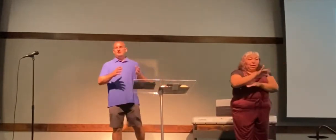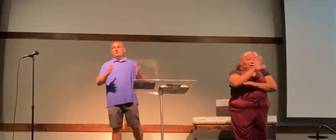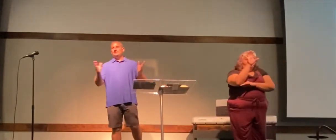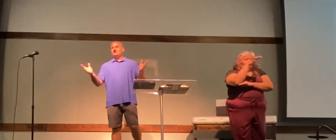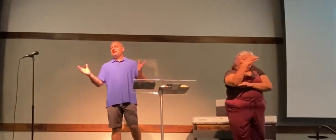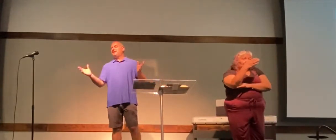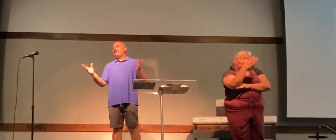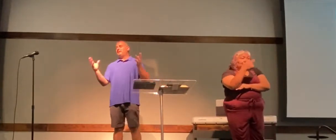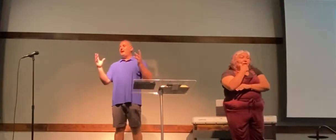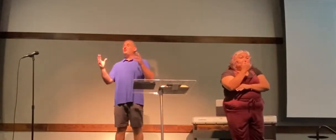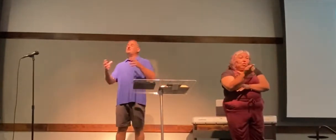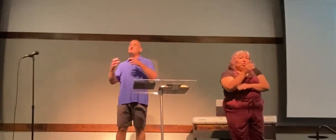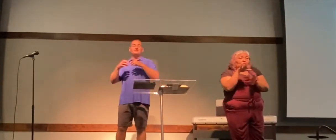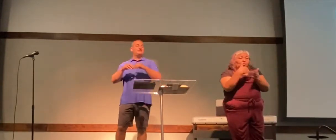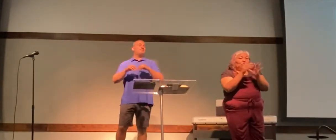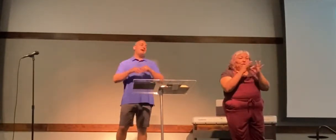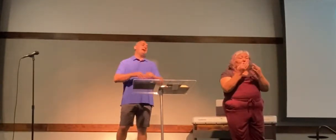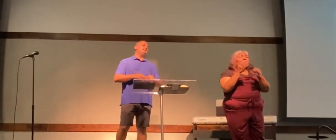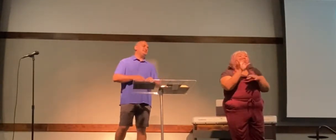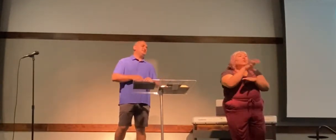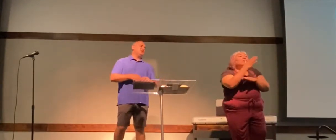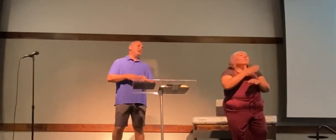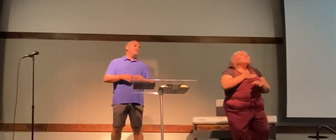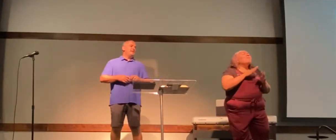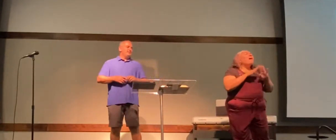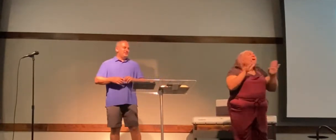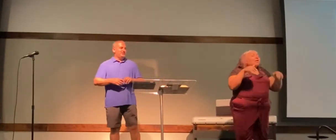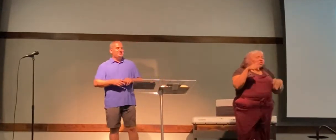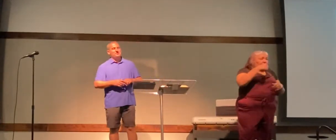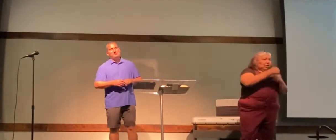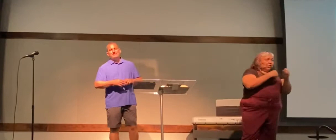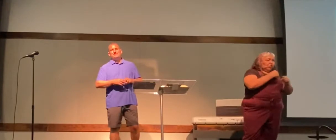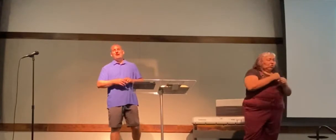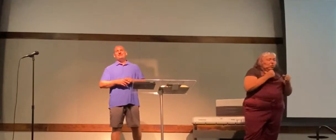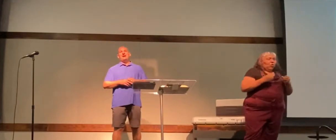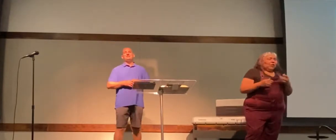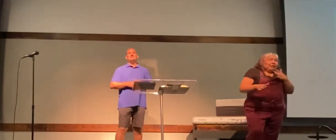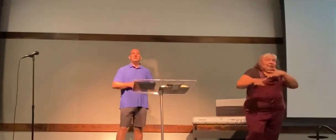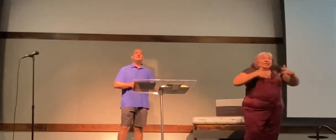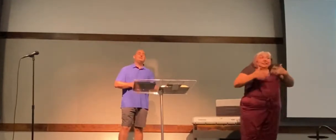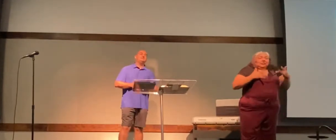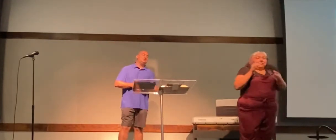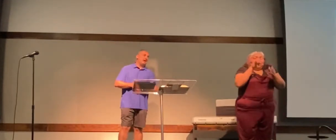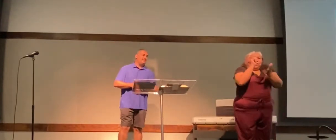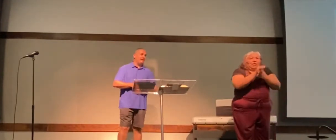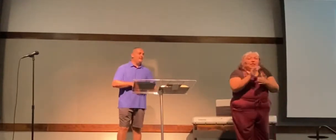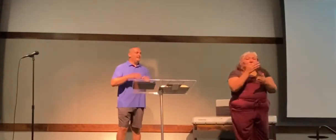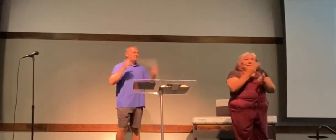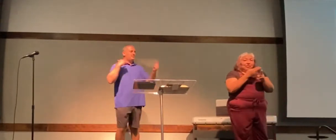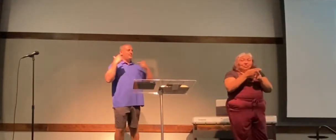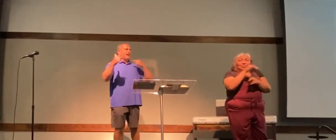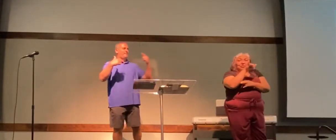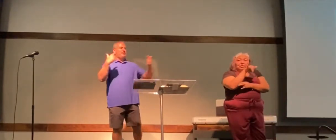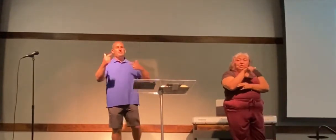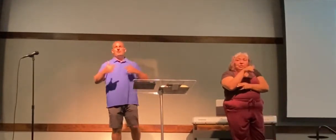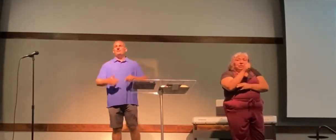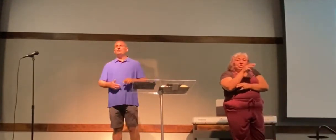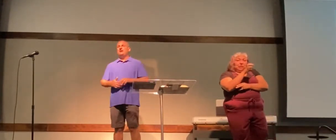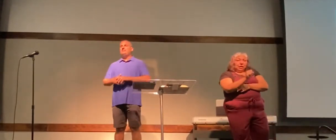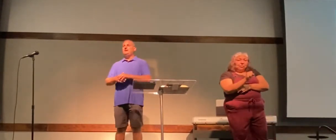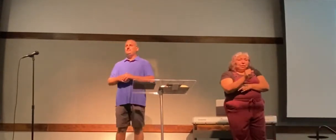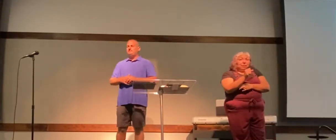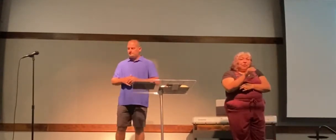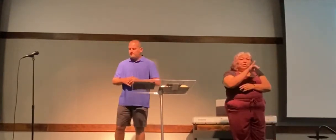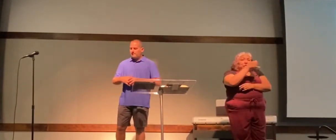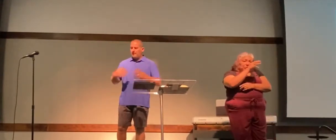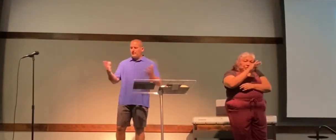and he told his entire family, "Hey, Christmas is at my house this year." So he's super pumped about that. And so his name is Jamie. So be in prayer for